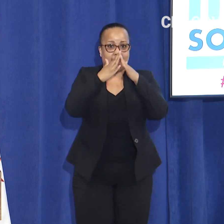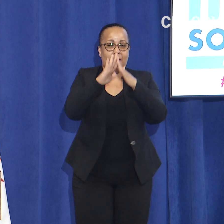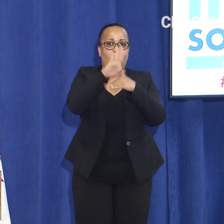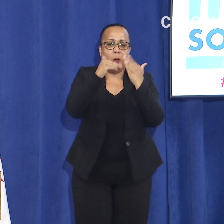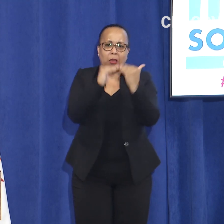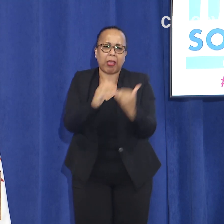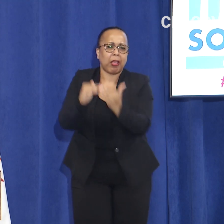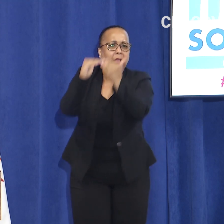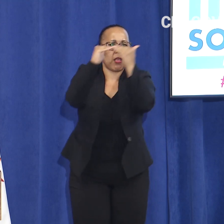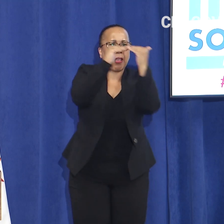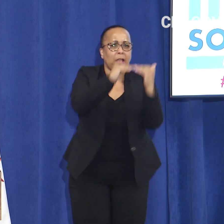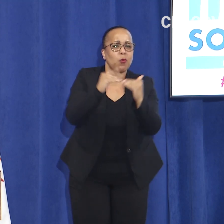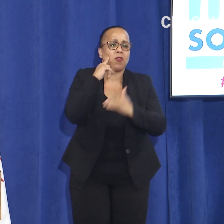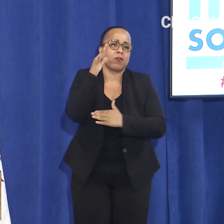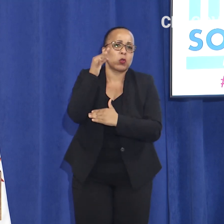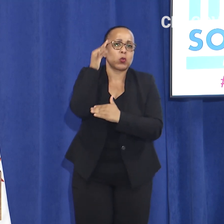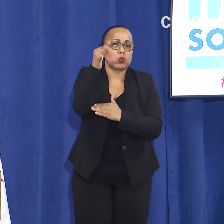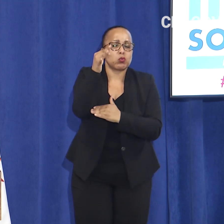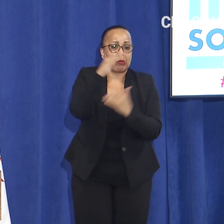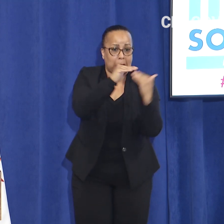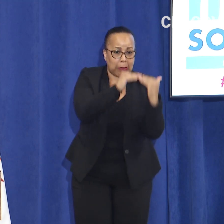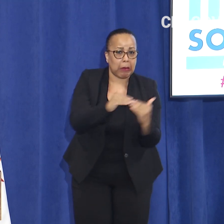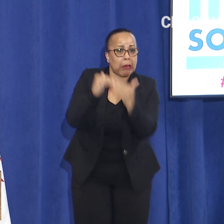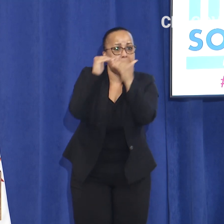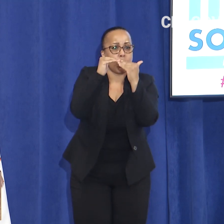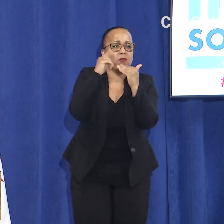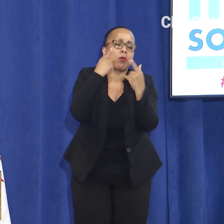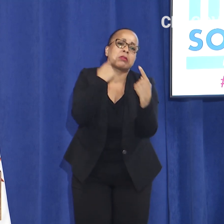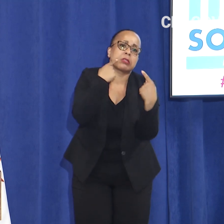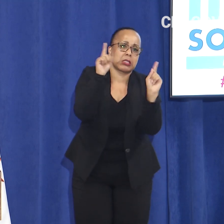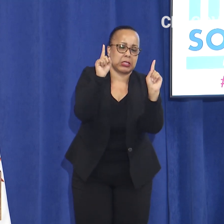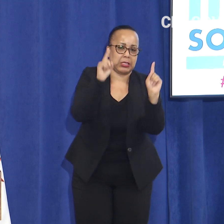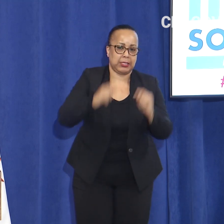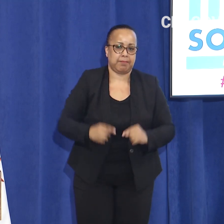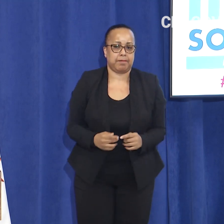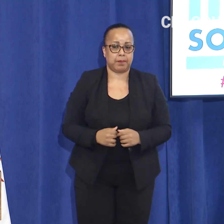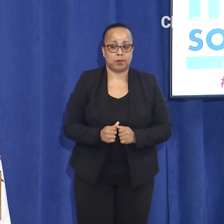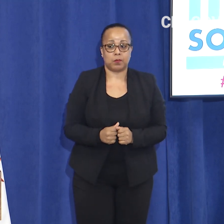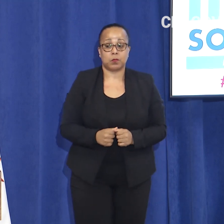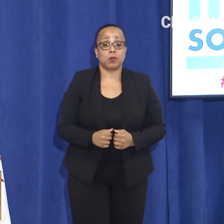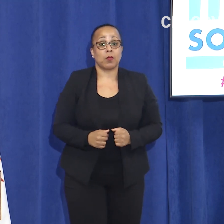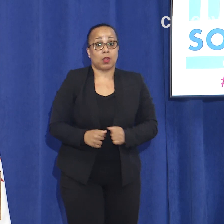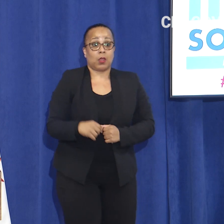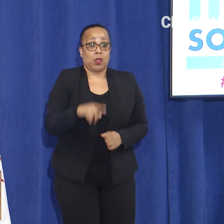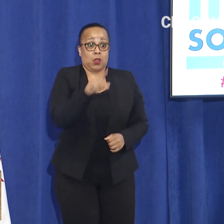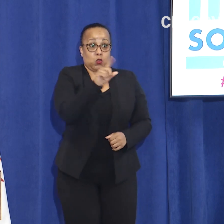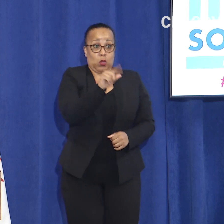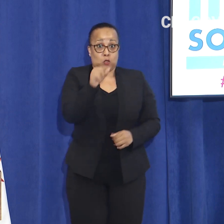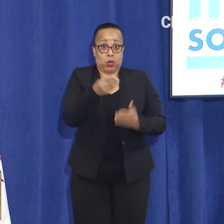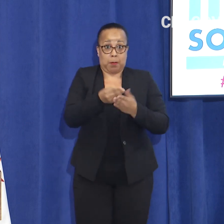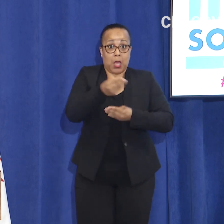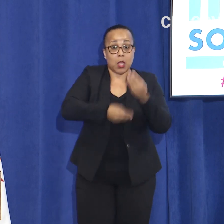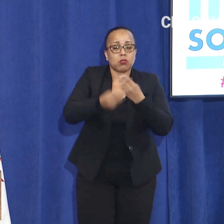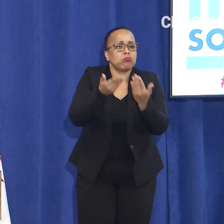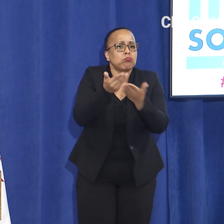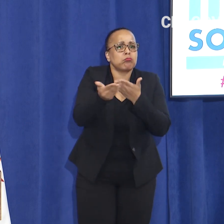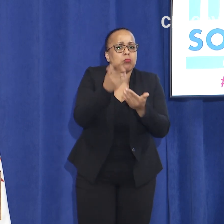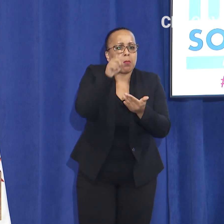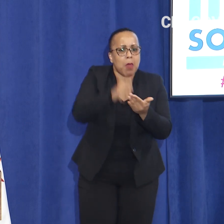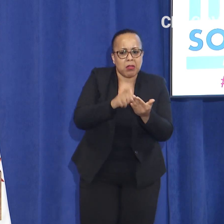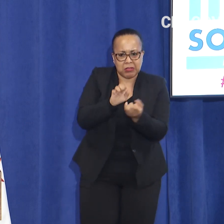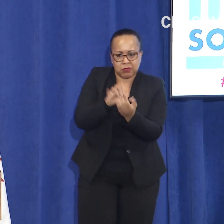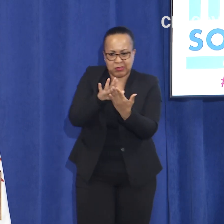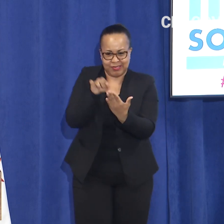chance at the future and an equal chance to succeed. In our 2020 budget, despite having to